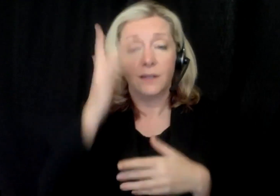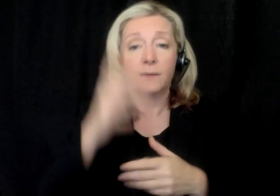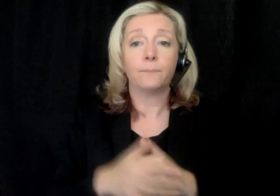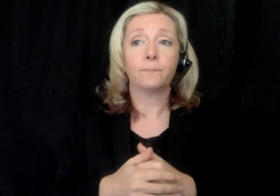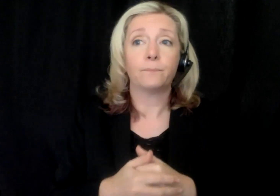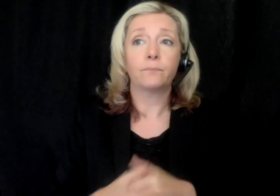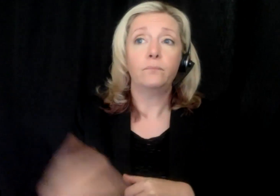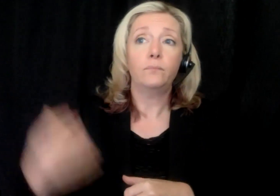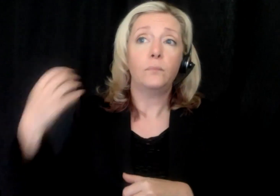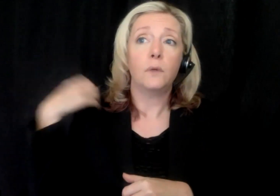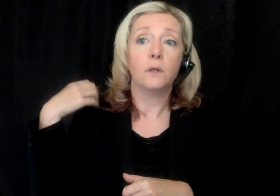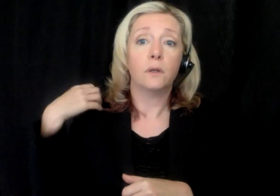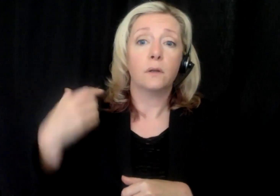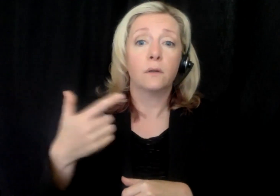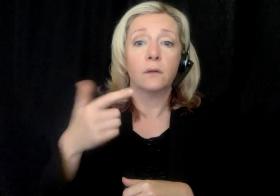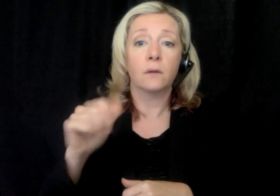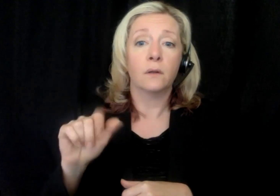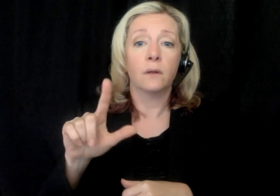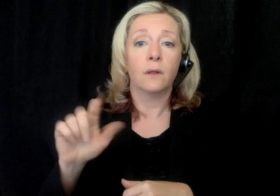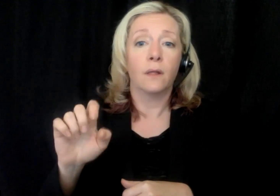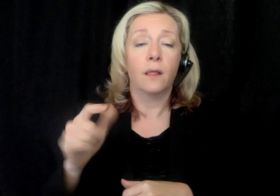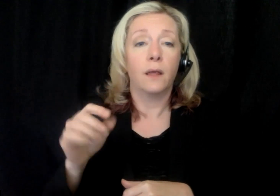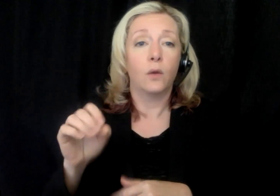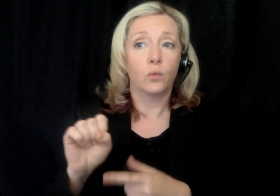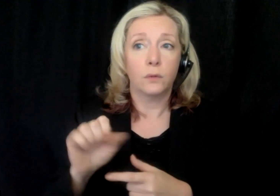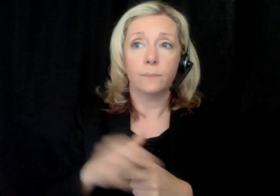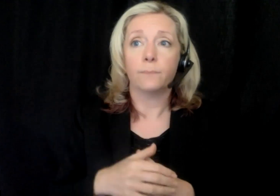Sandra, no, thank you. Thank you for those responses. I